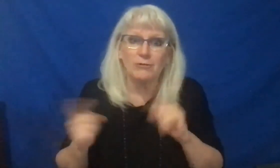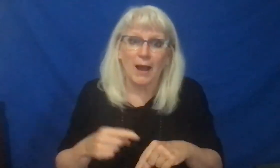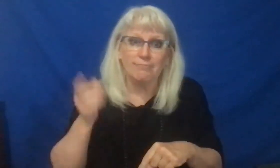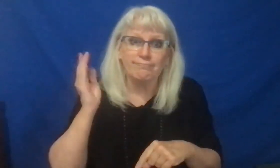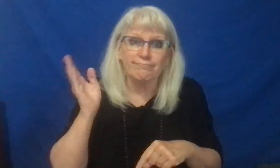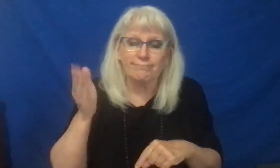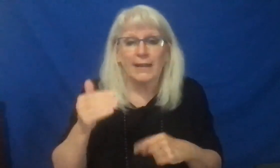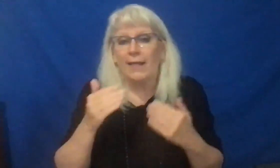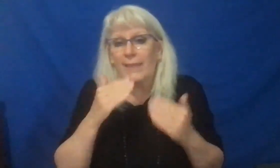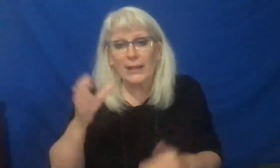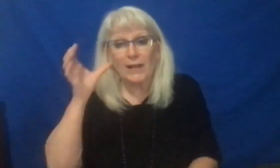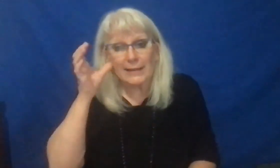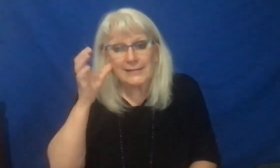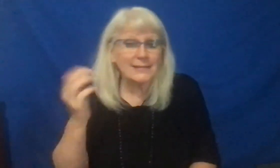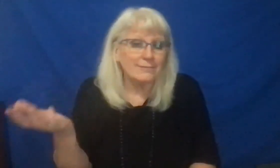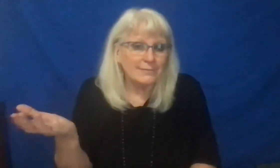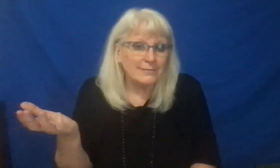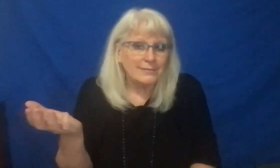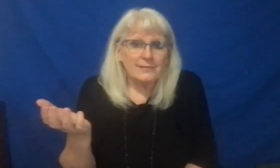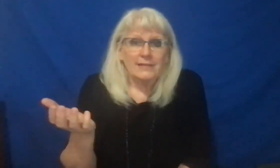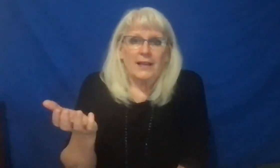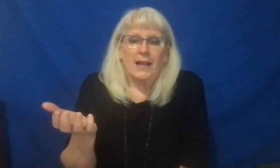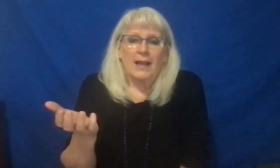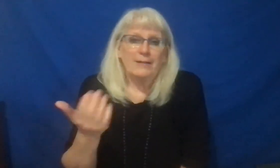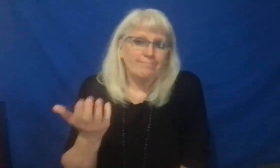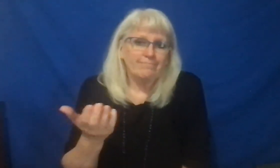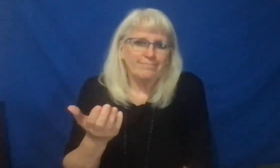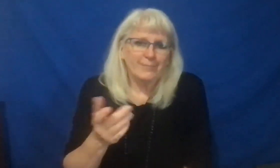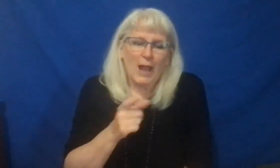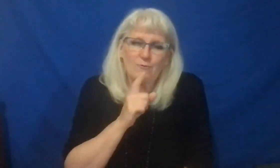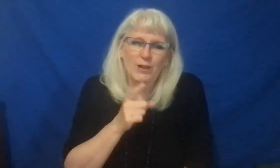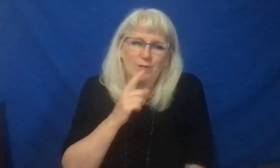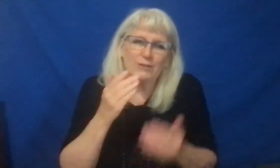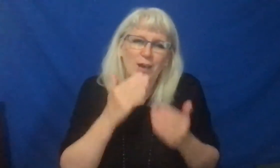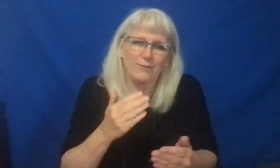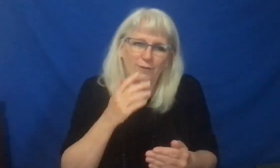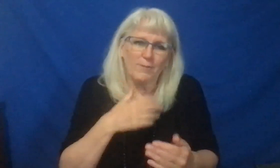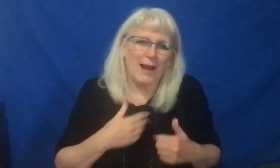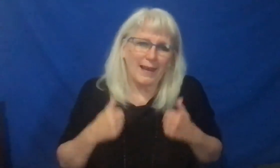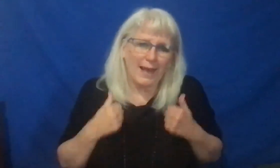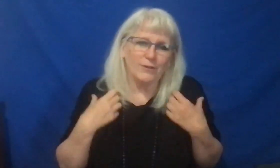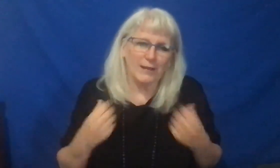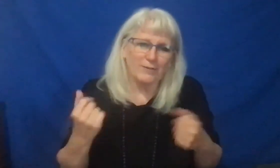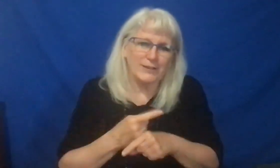for listening, for all of those who are on, and I'm really, really grateful for my life and recovery today. Thank you so much.